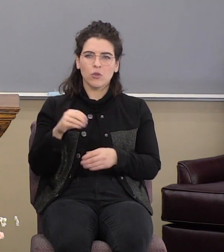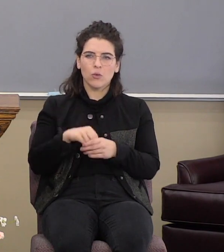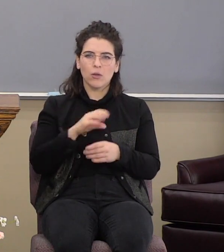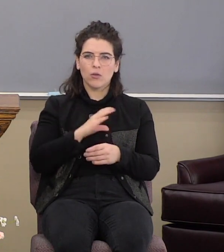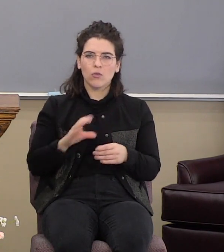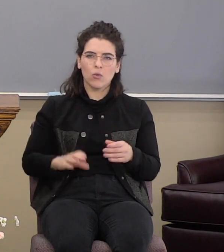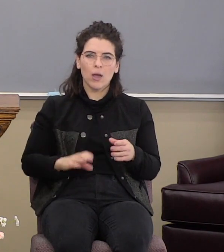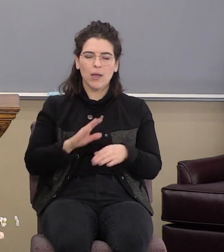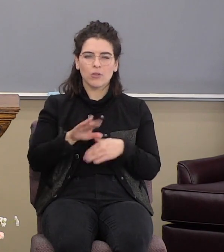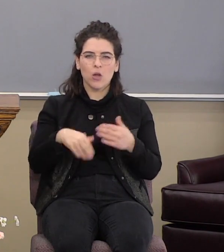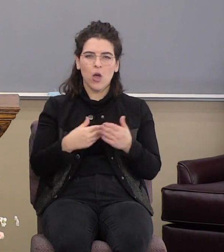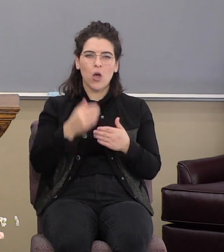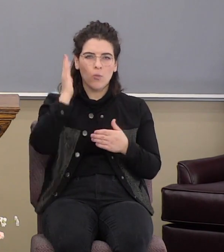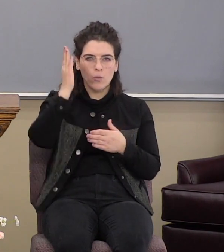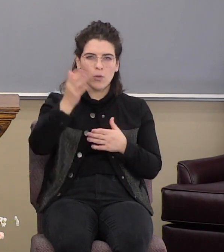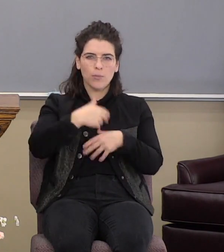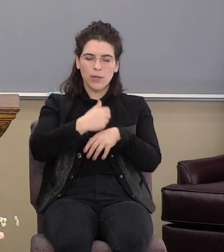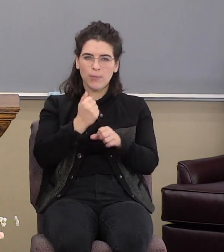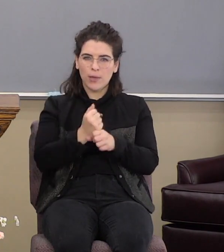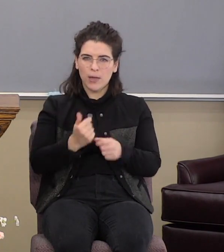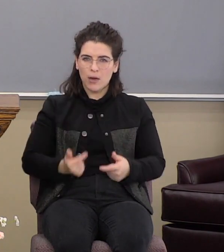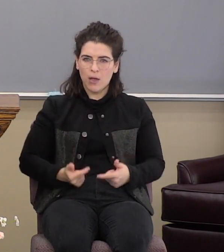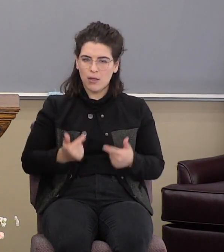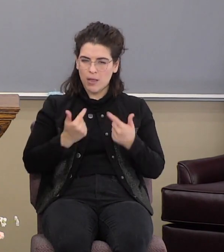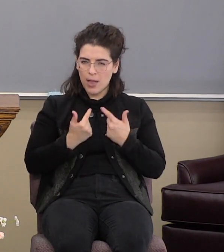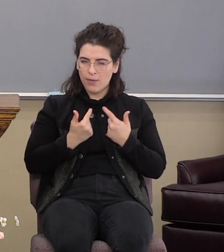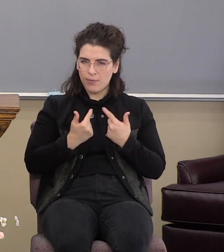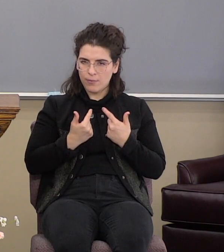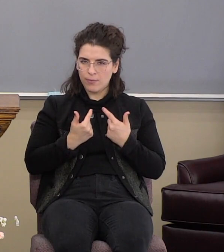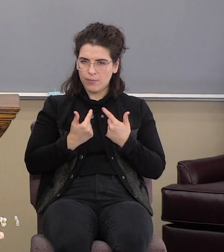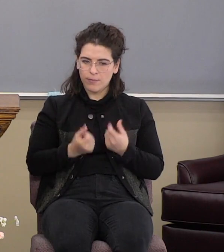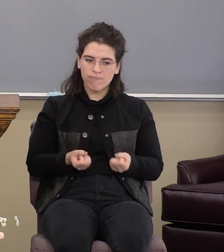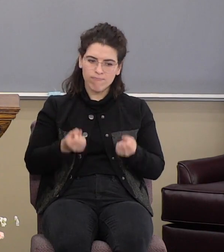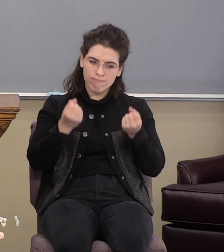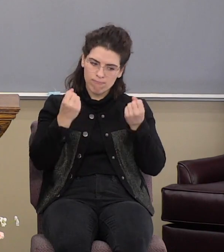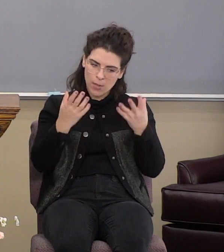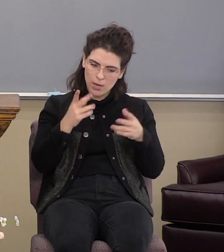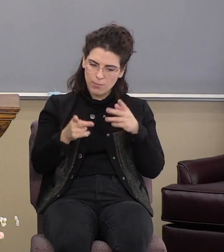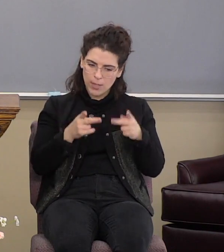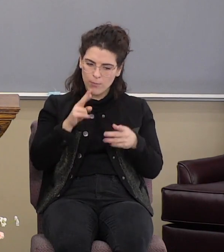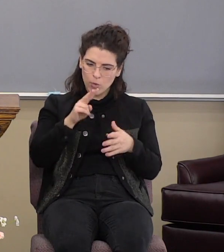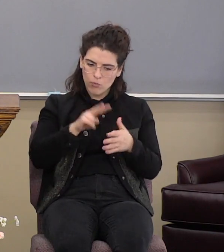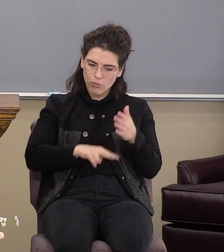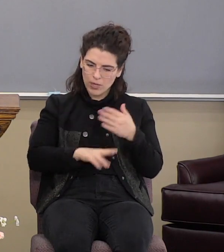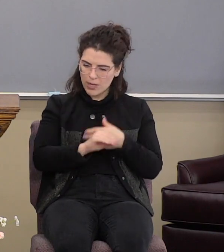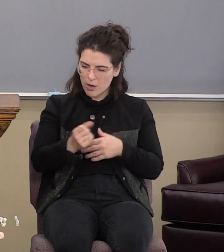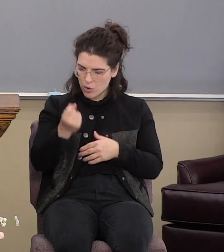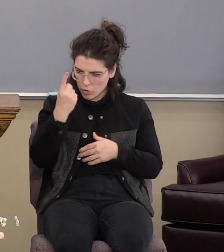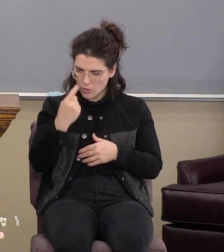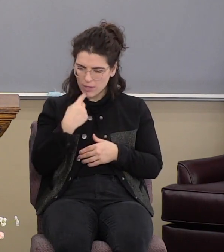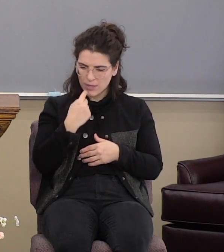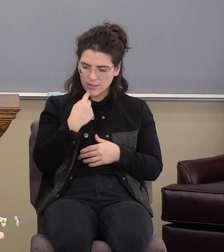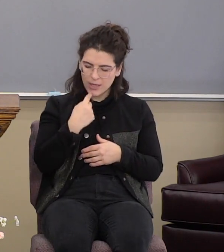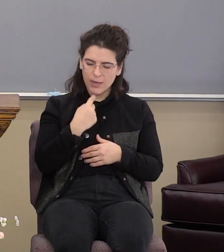Christ shall all be made alive. Many read it to say, even so,